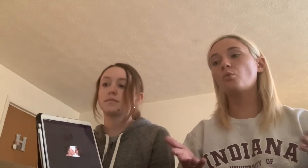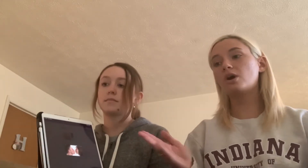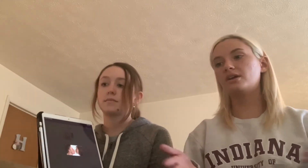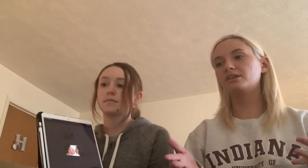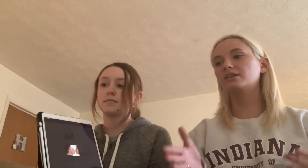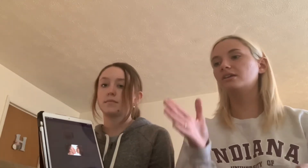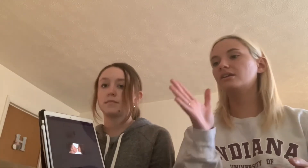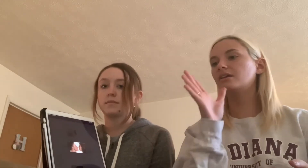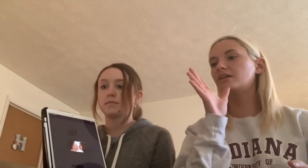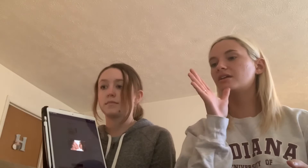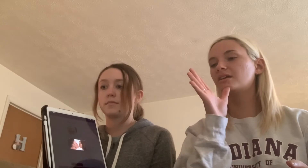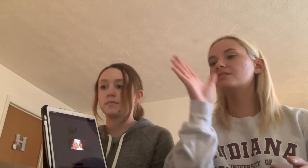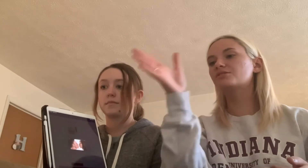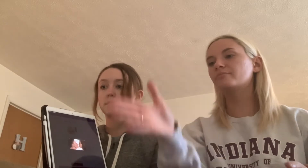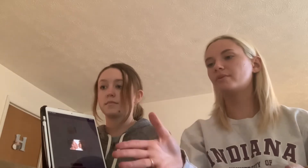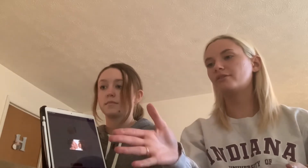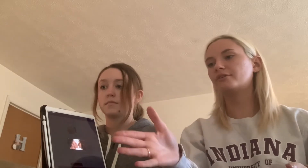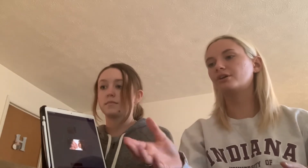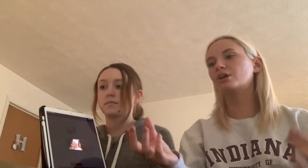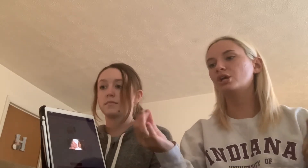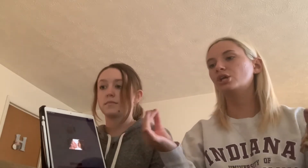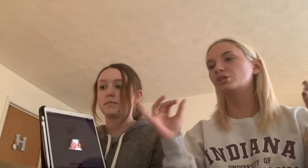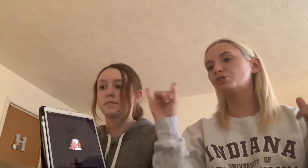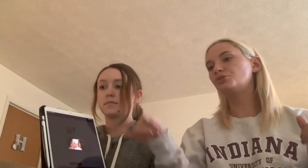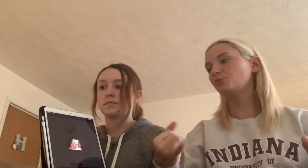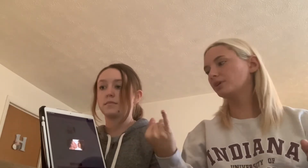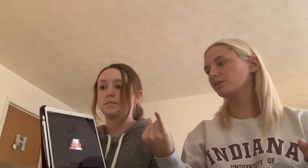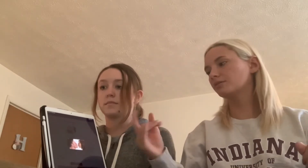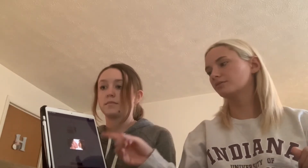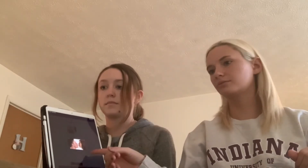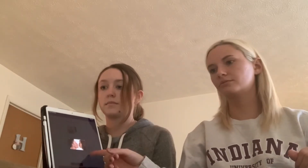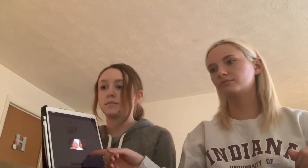What is the mother doing?